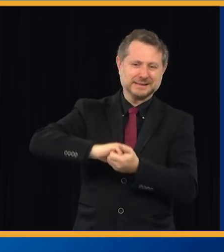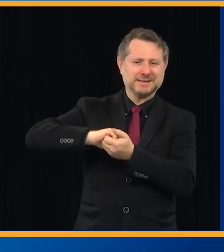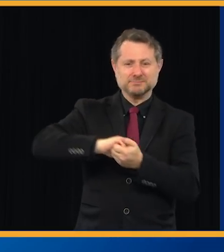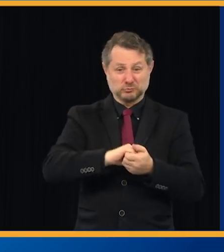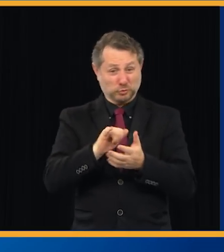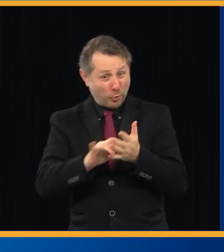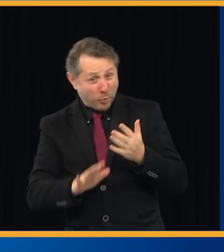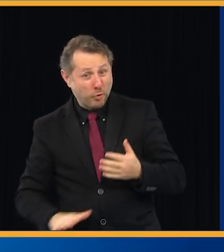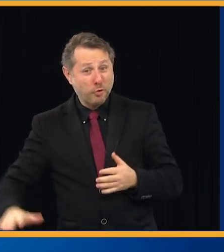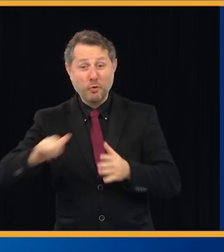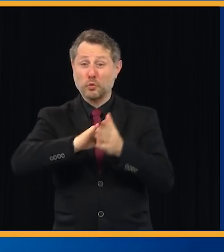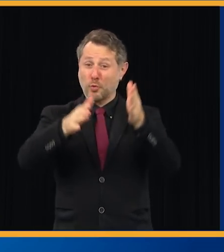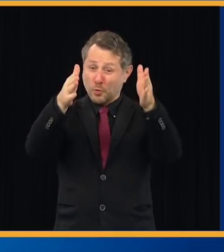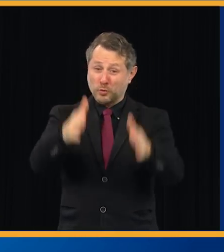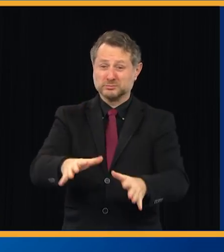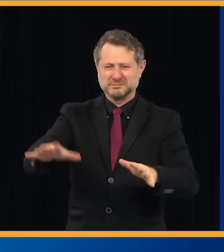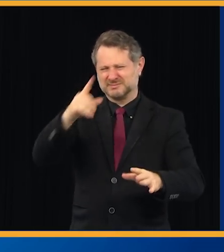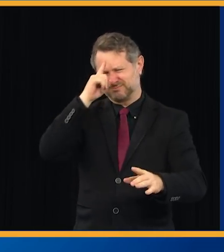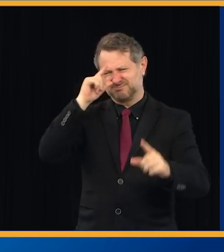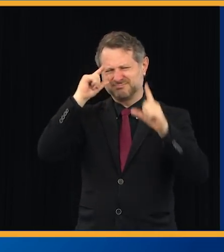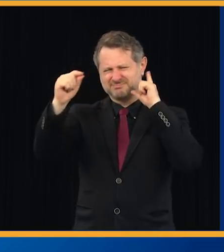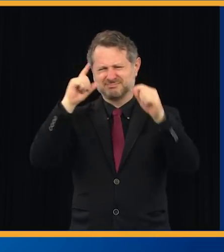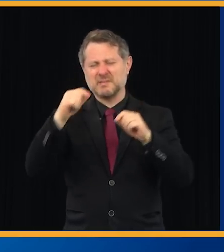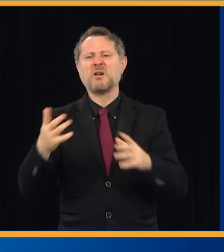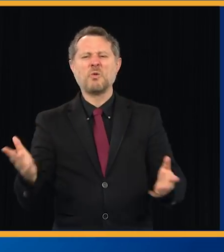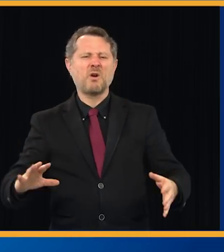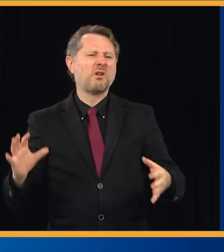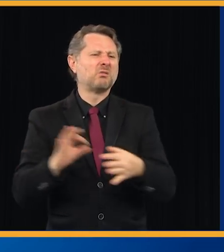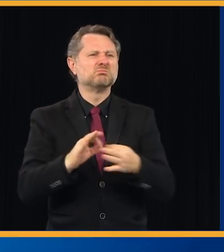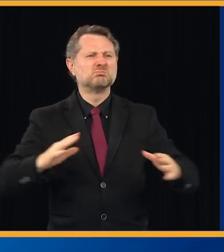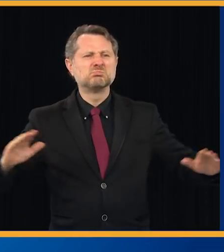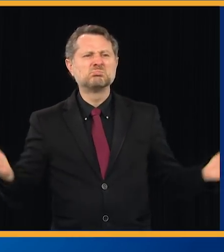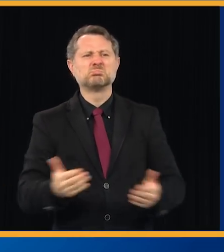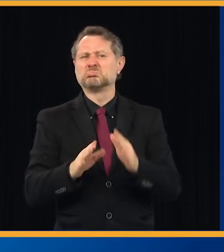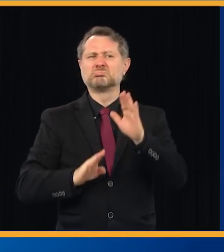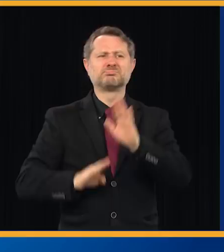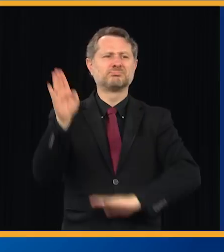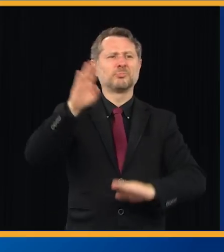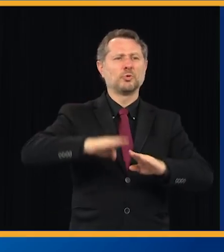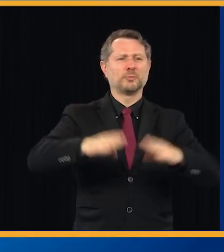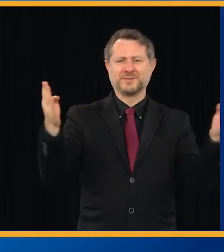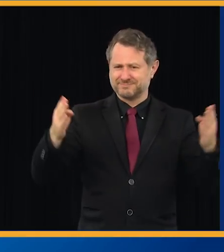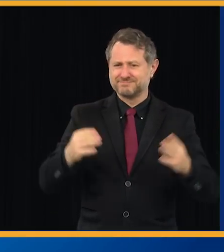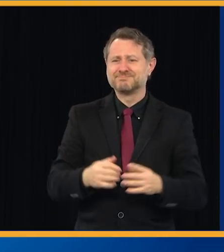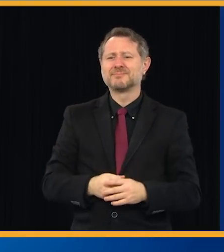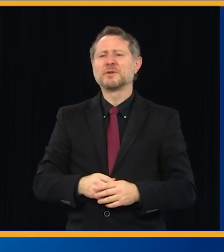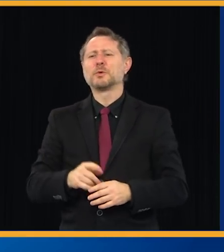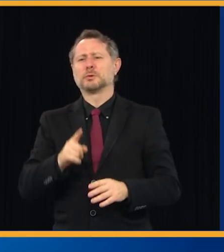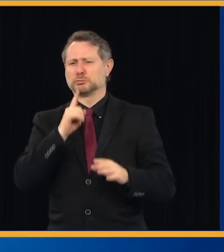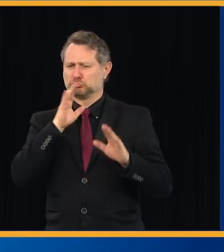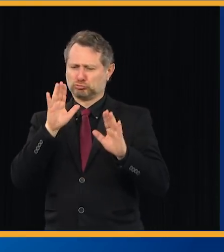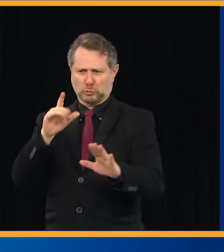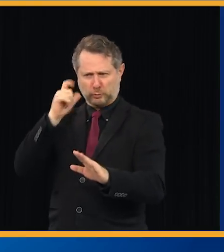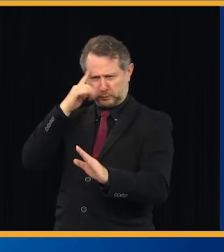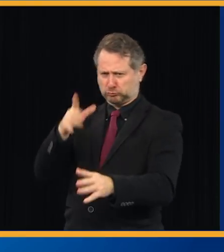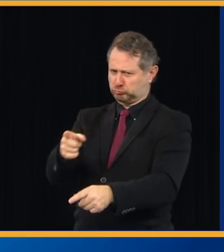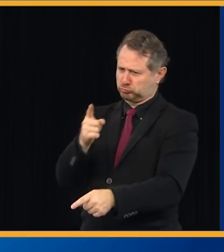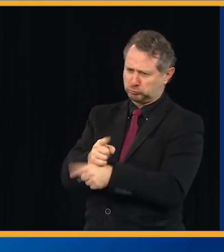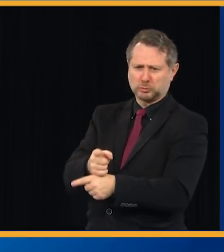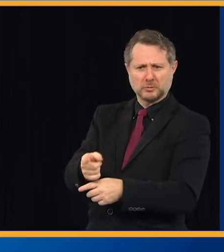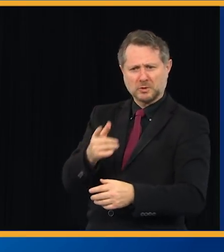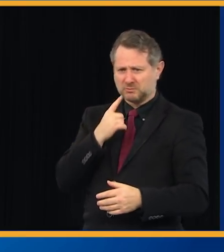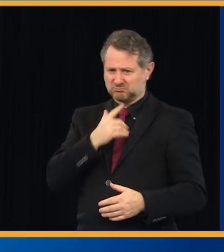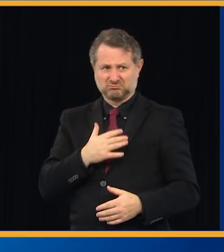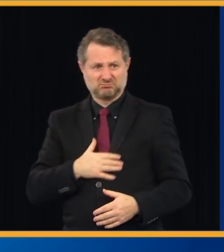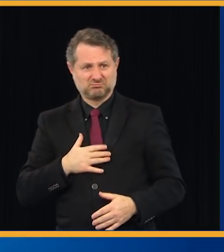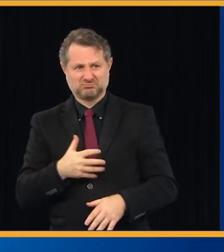unleashed. Well, great. You are the person to help us do that. We are all ready. We're all in. We are